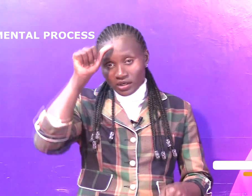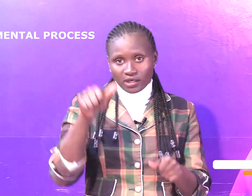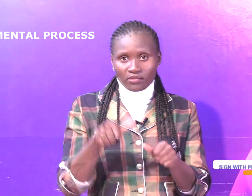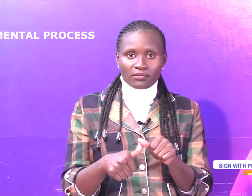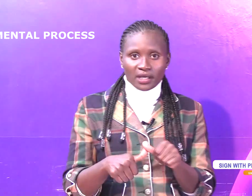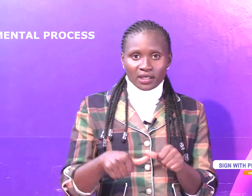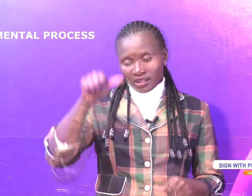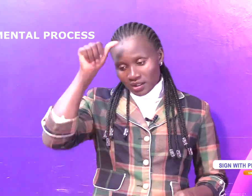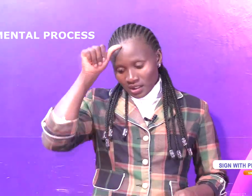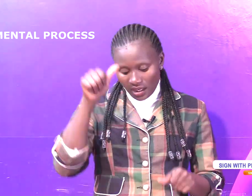remember